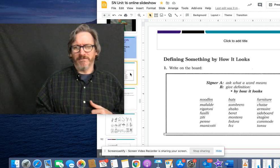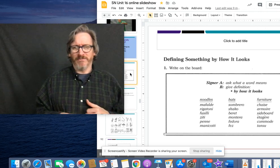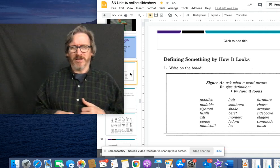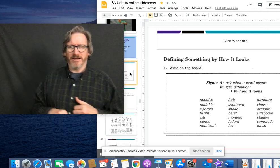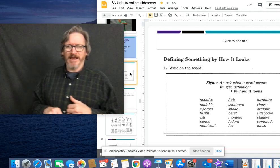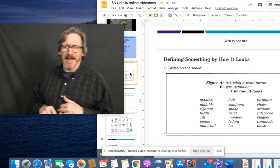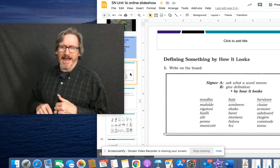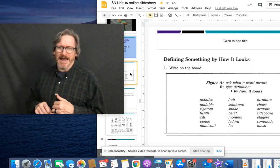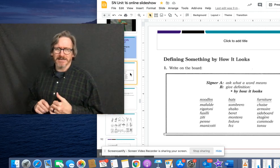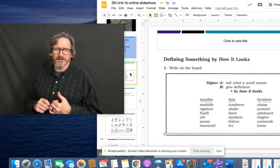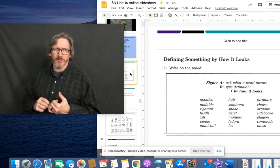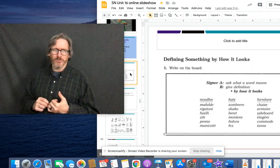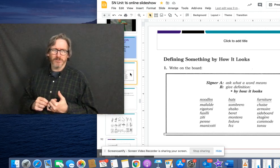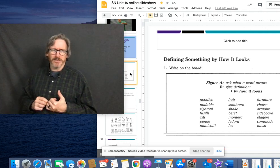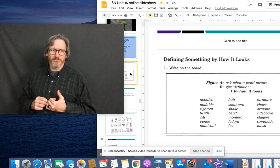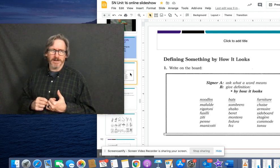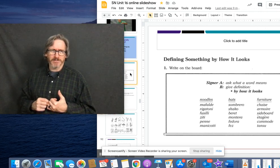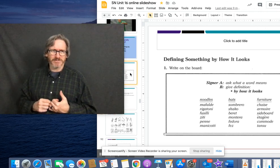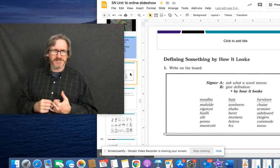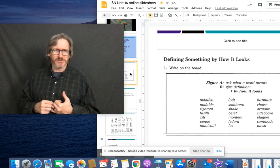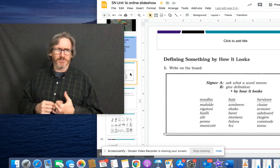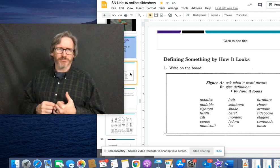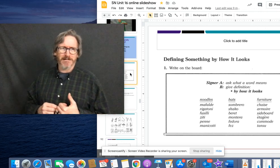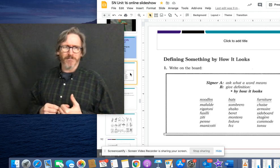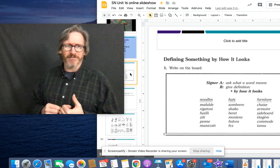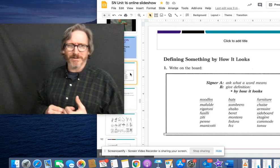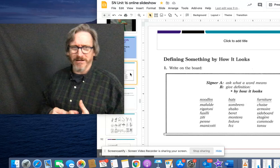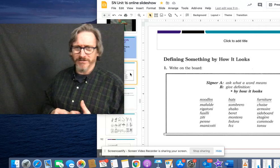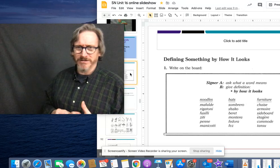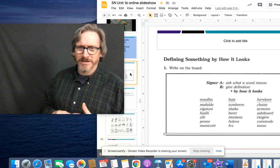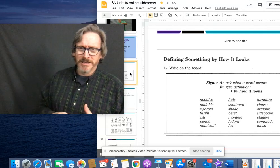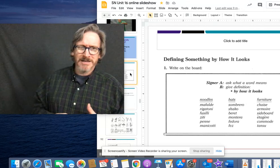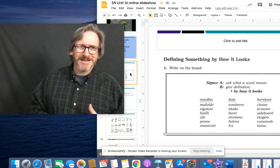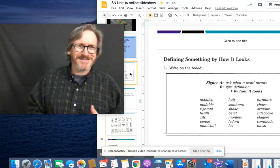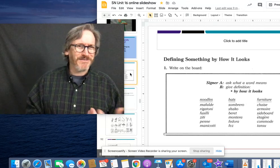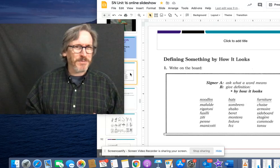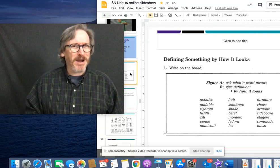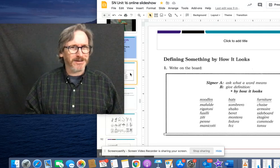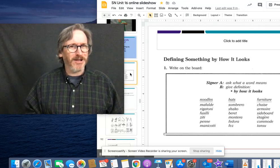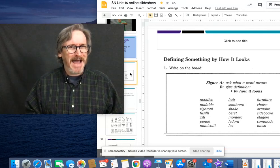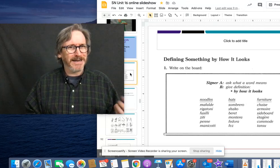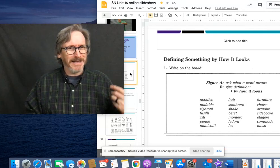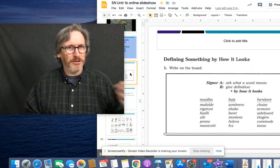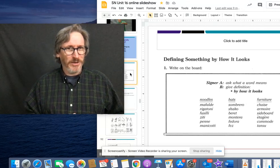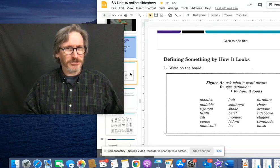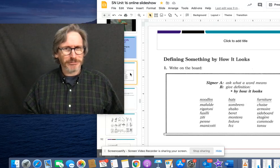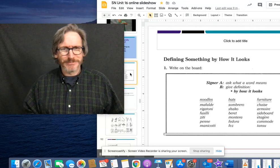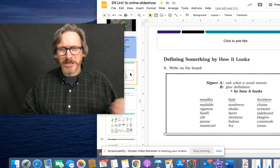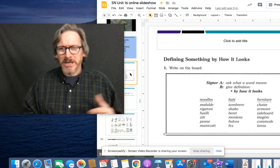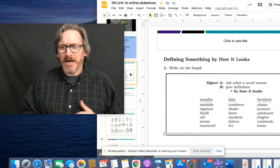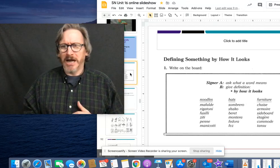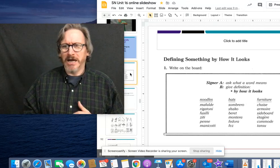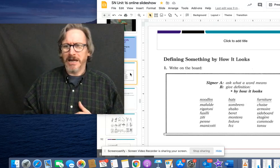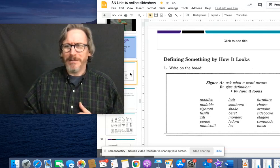more of the hat, although I don't make reference to sombrero very often. It's not a very practical hat in the